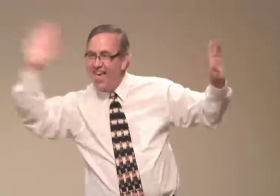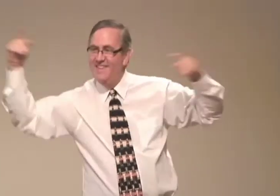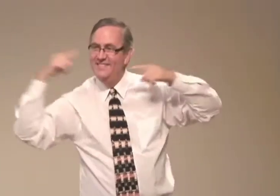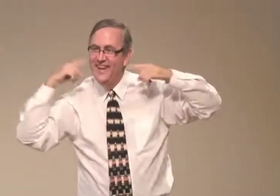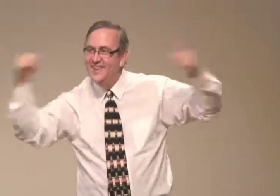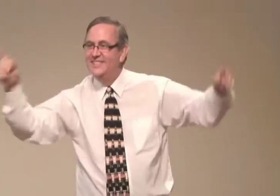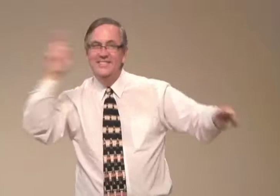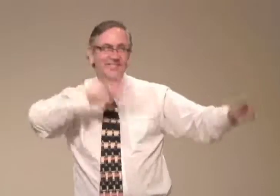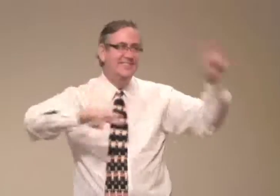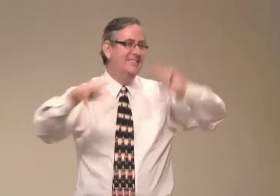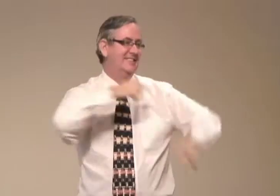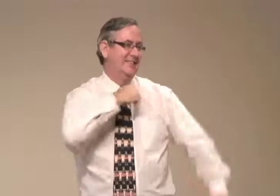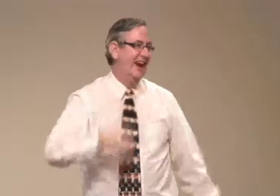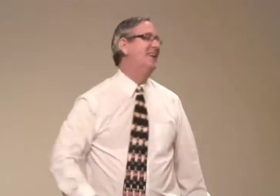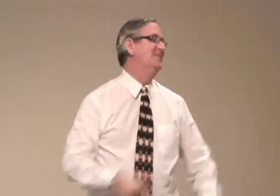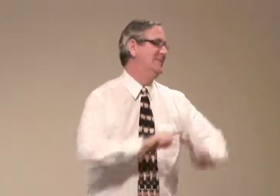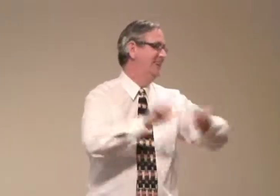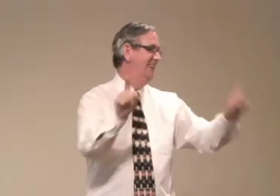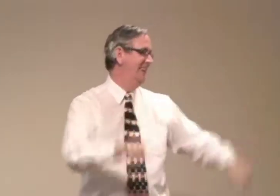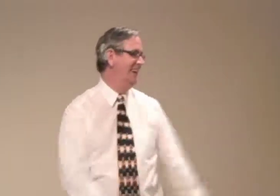Wall of China. It's so well-known.